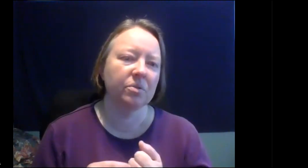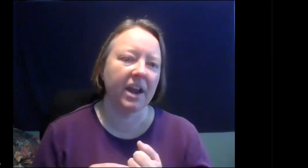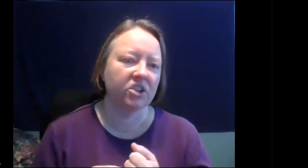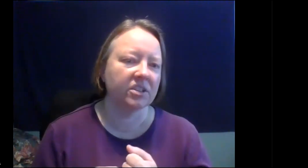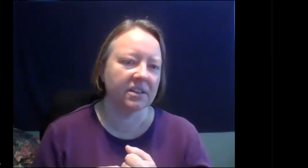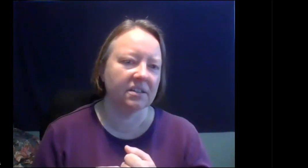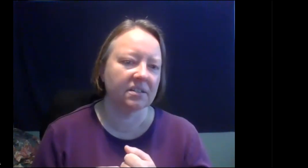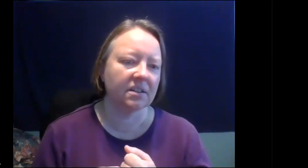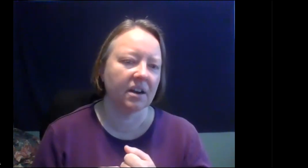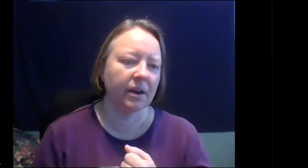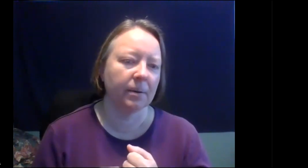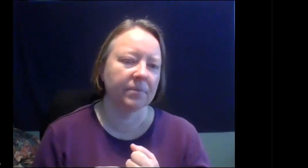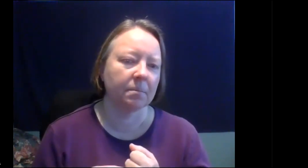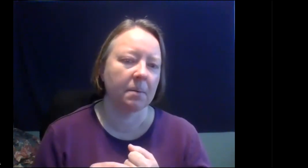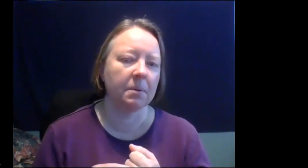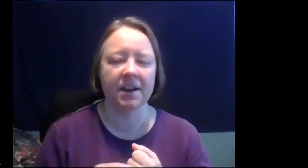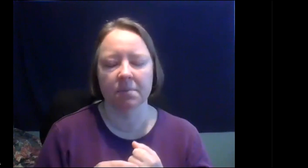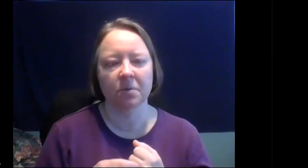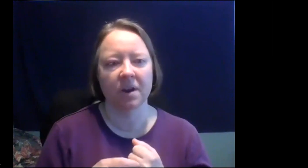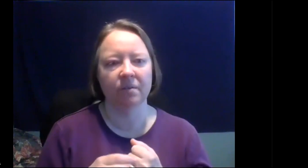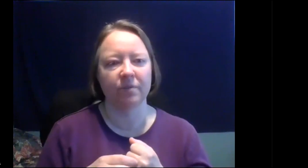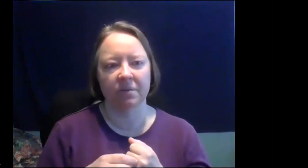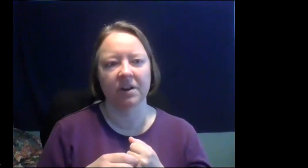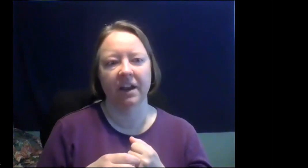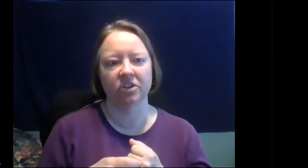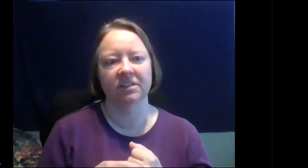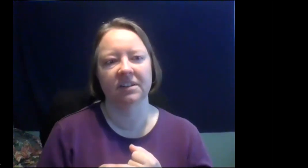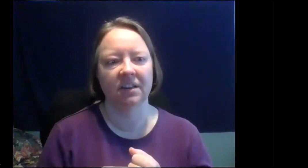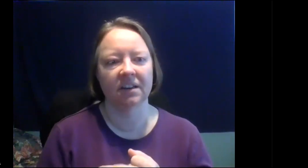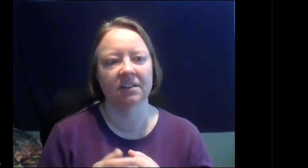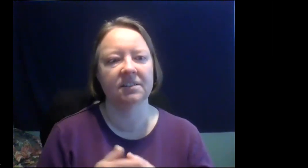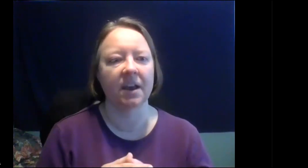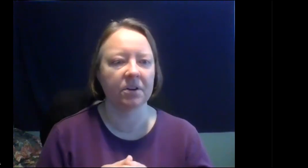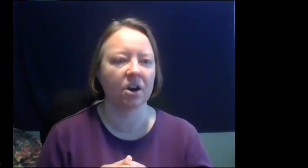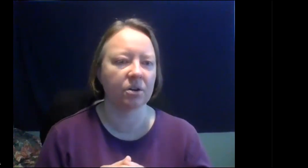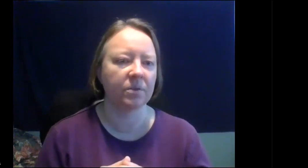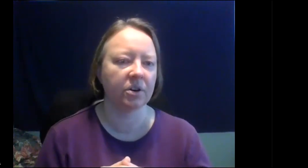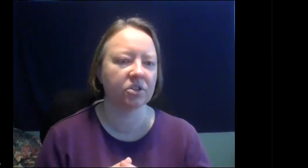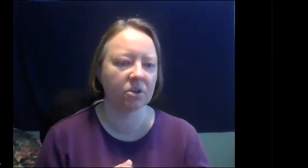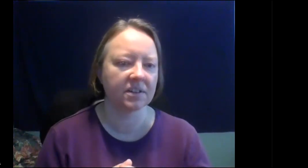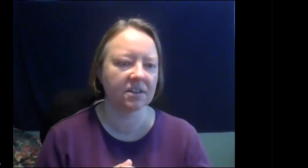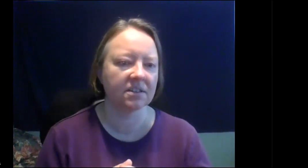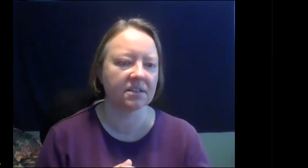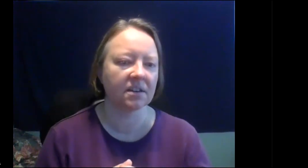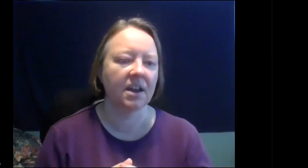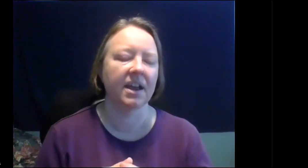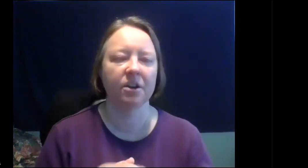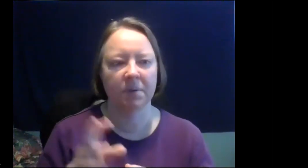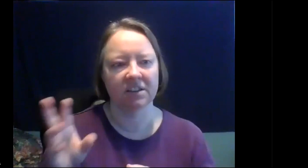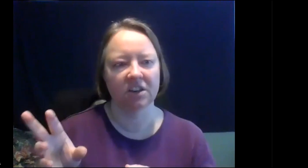through agencies. Probably my number one favorite agency is Deaf and Hard of Hearing Services, and they're based